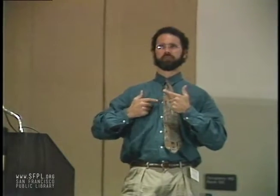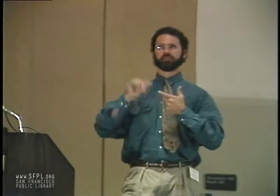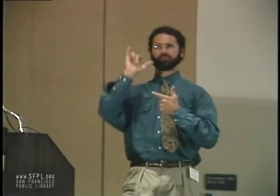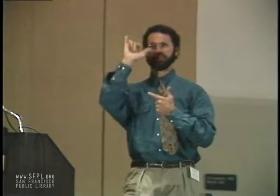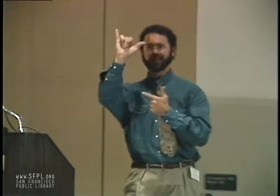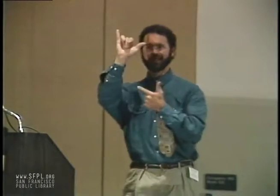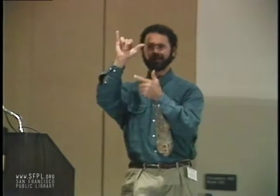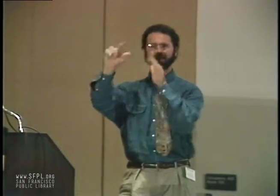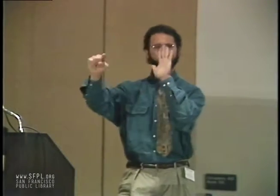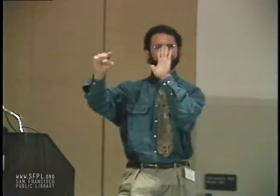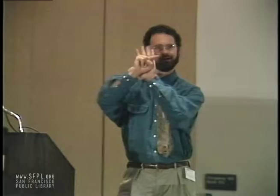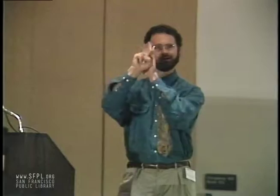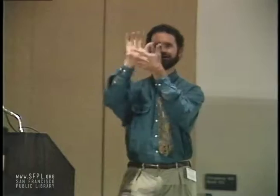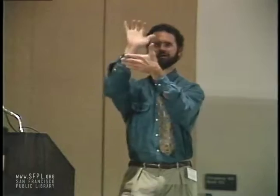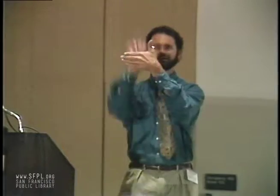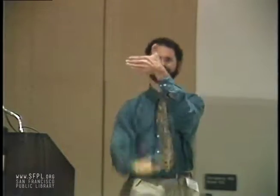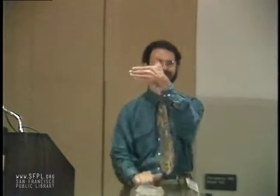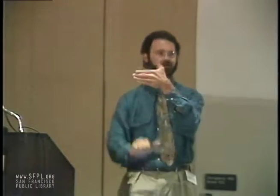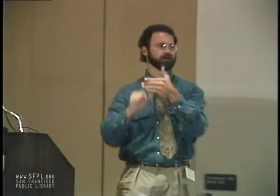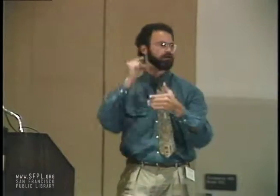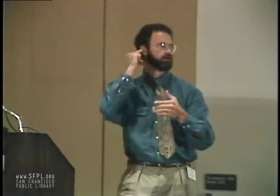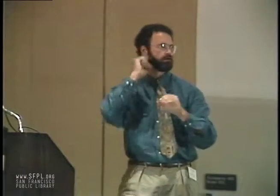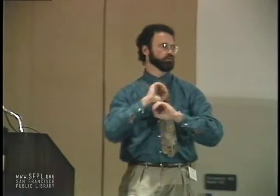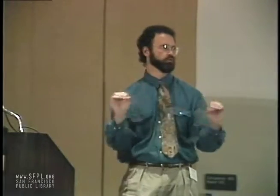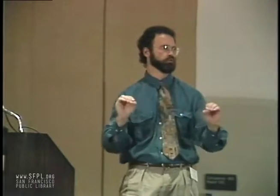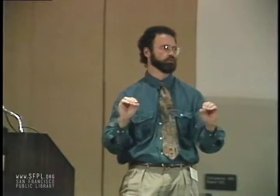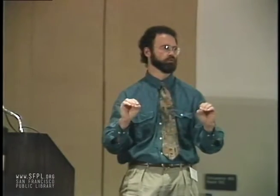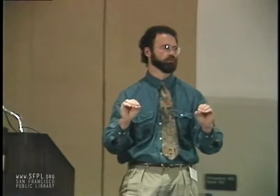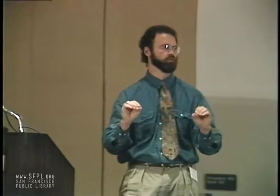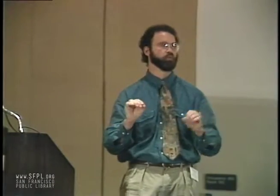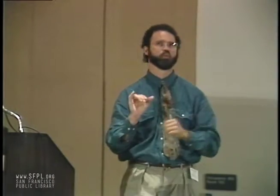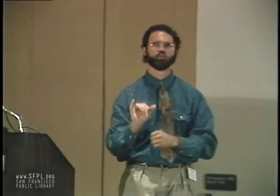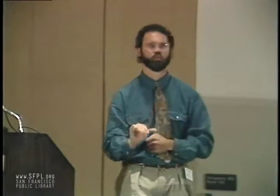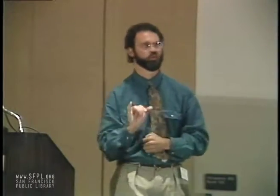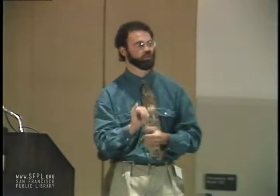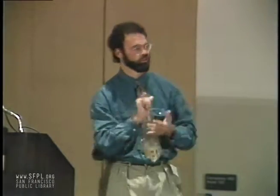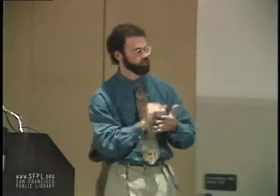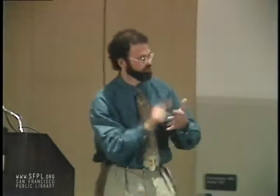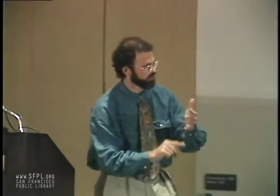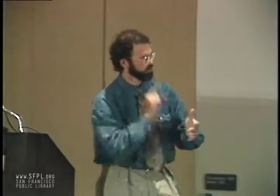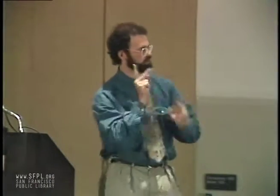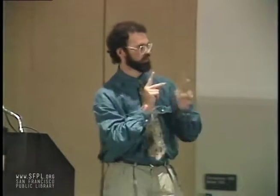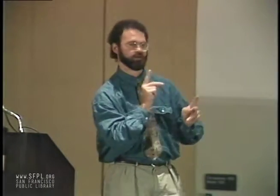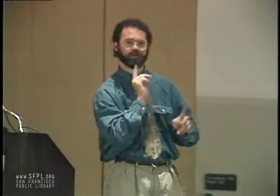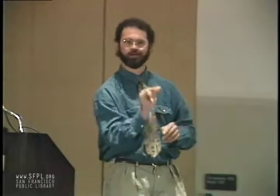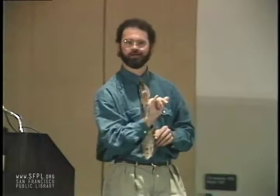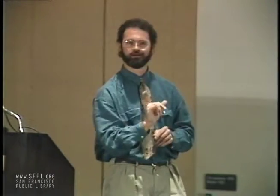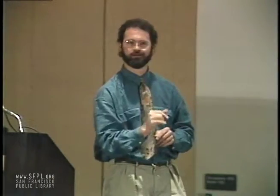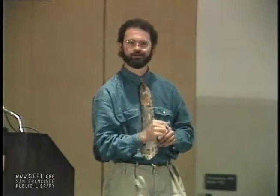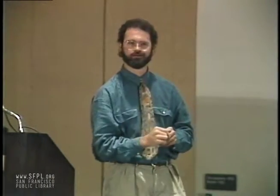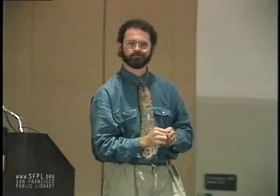that template from their own life and tend to come up with a model that views deaf people as deficient.